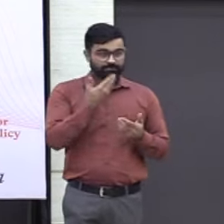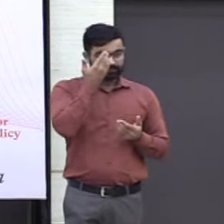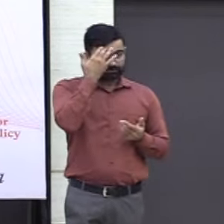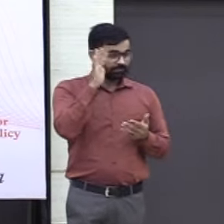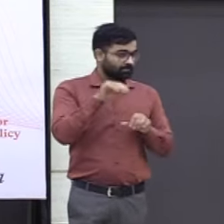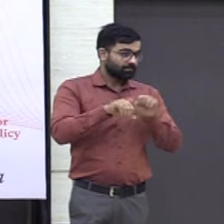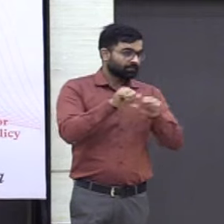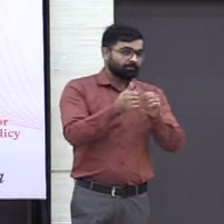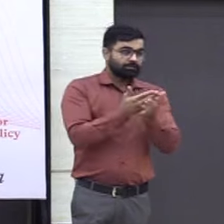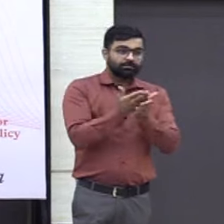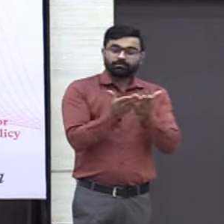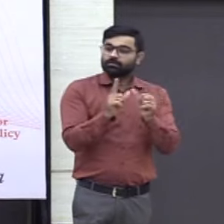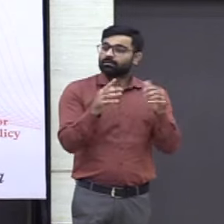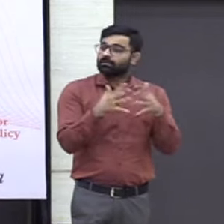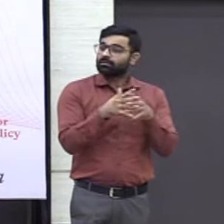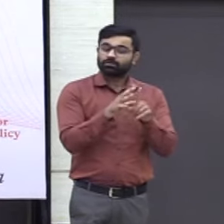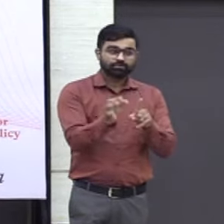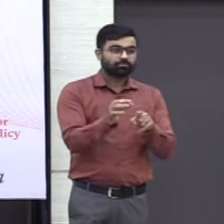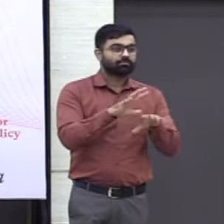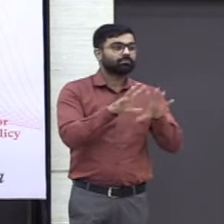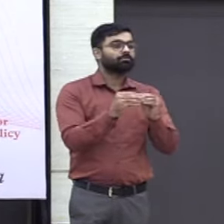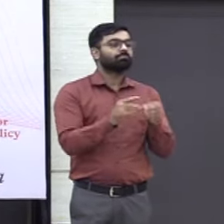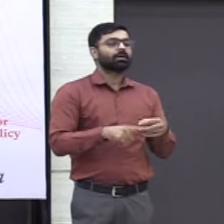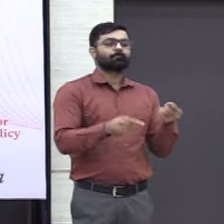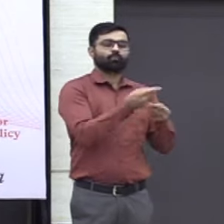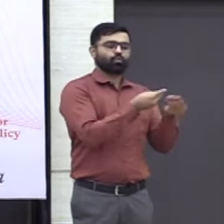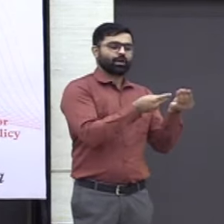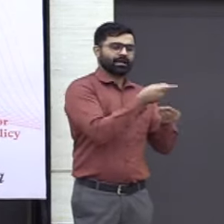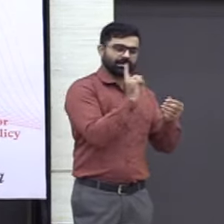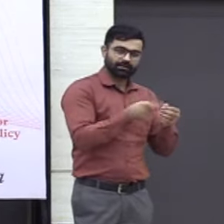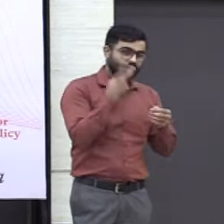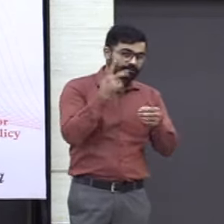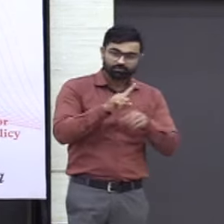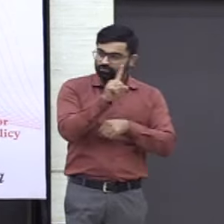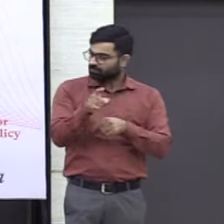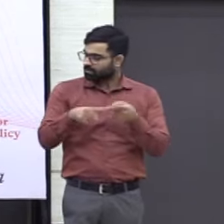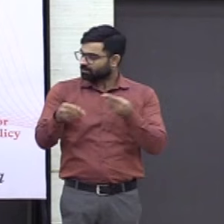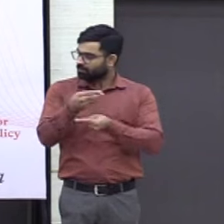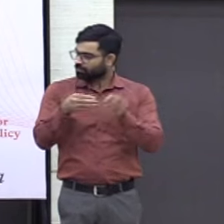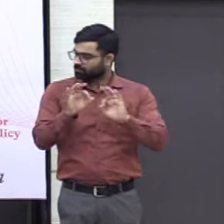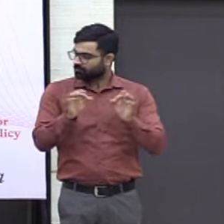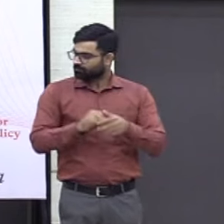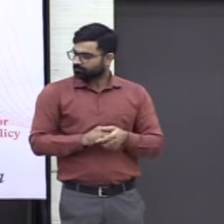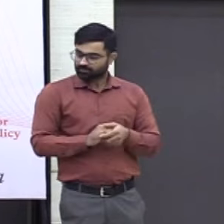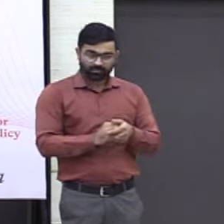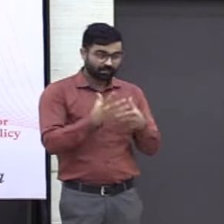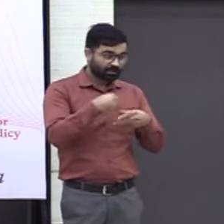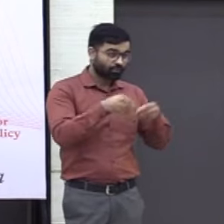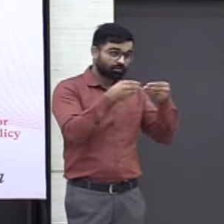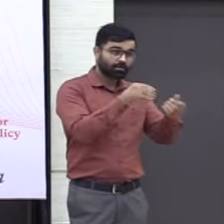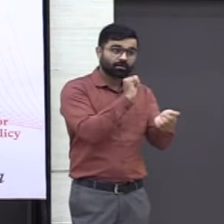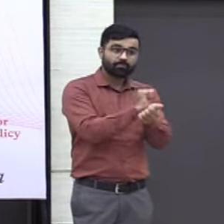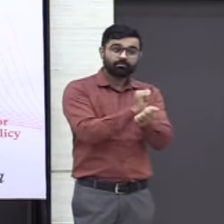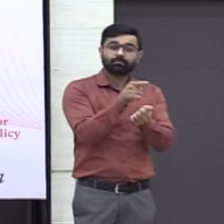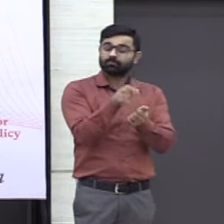these fellows made these laws. And it's not about politics, beta. You asked that question. It's not about politics. It's about giving the